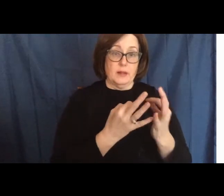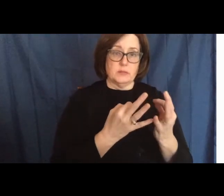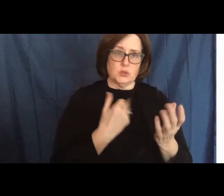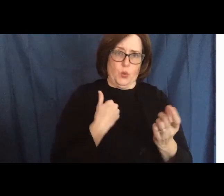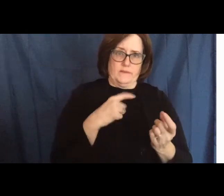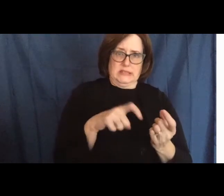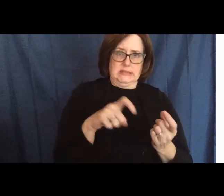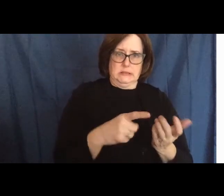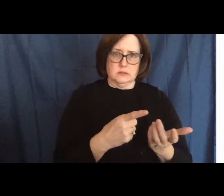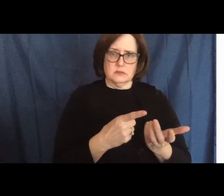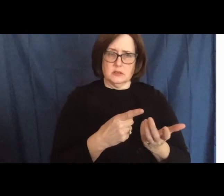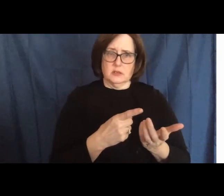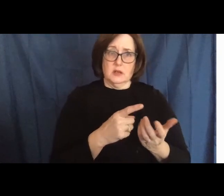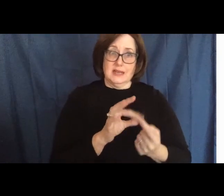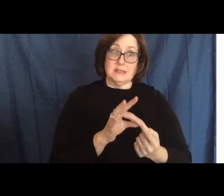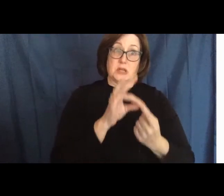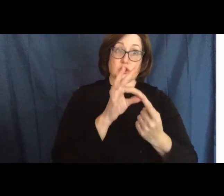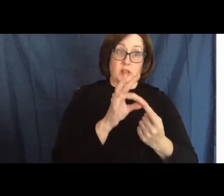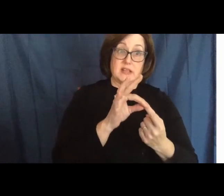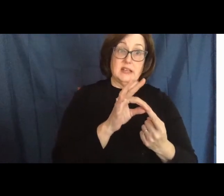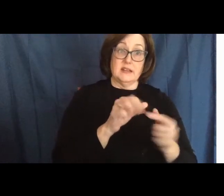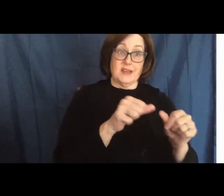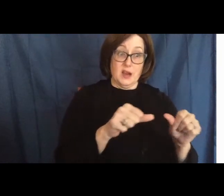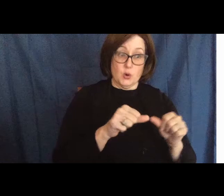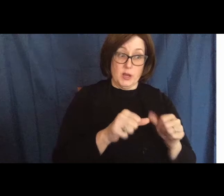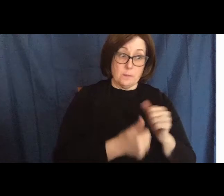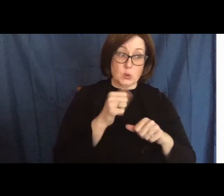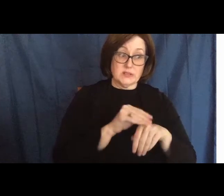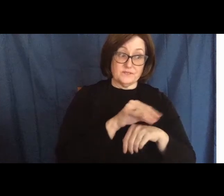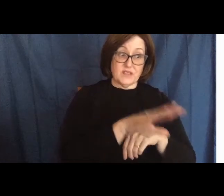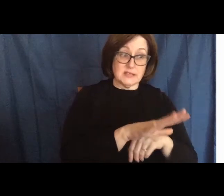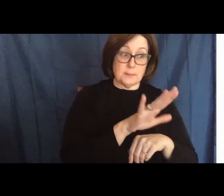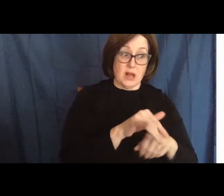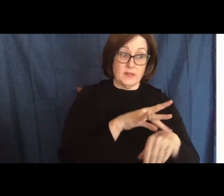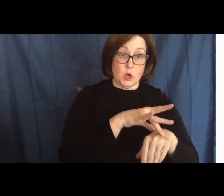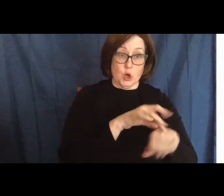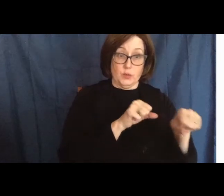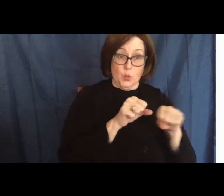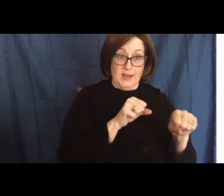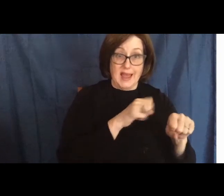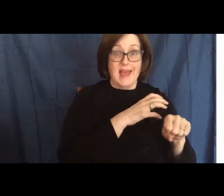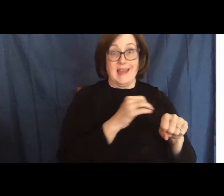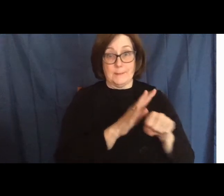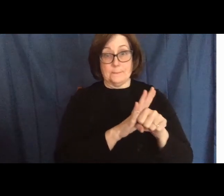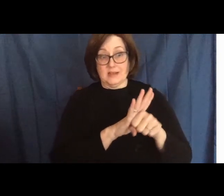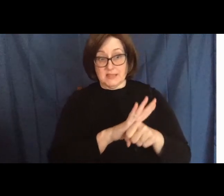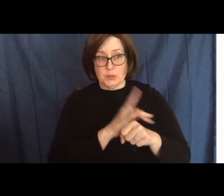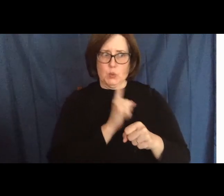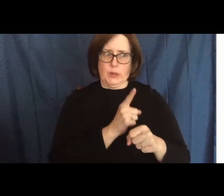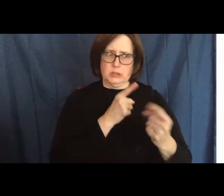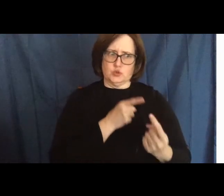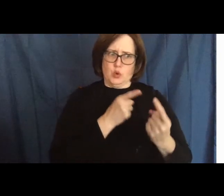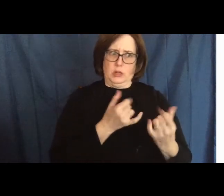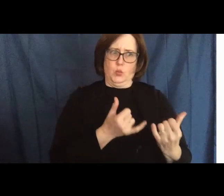both affected by the earthquake and the pandemic, who are really struggling in this period of time. Well, the